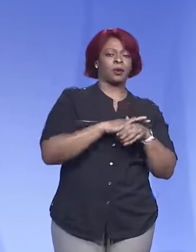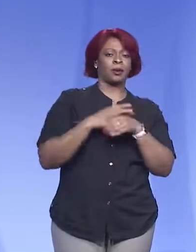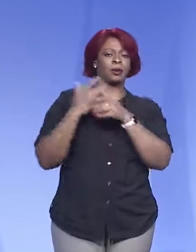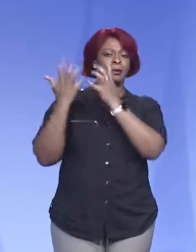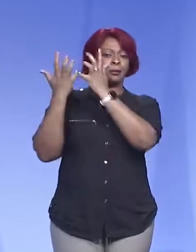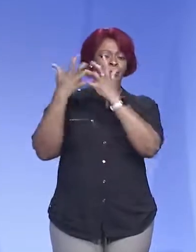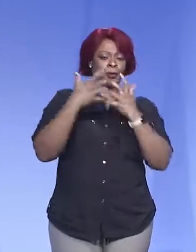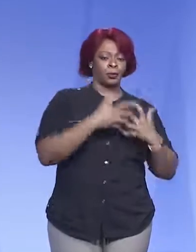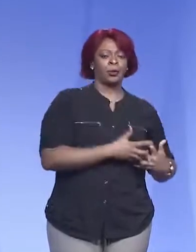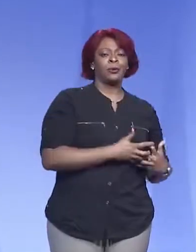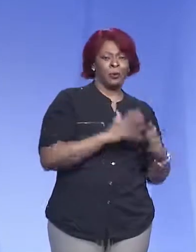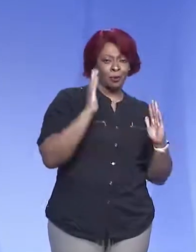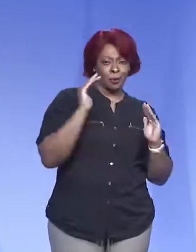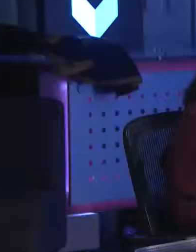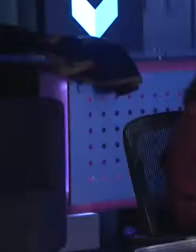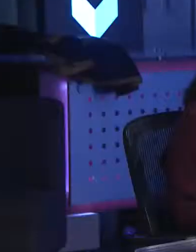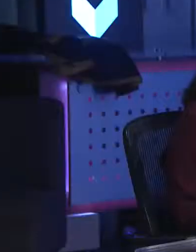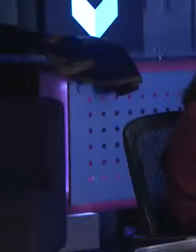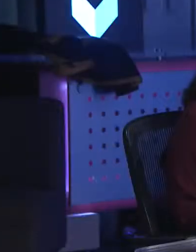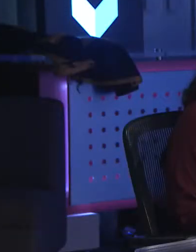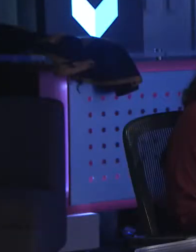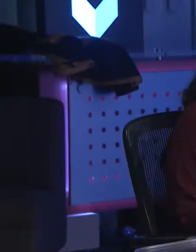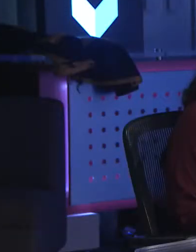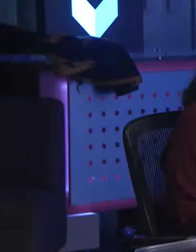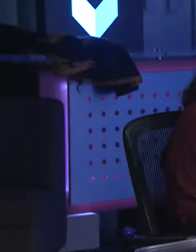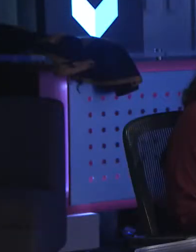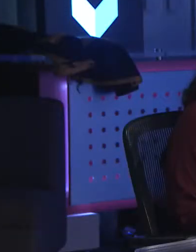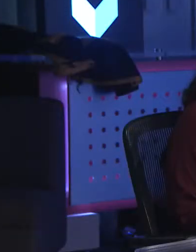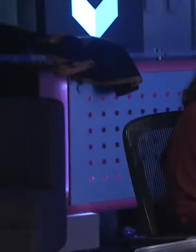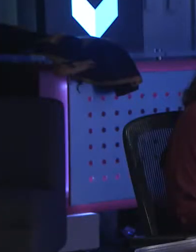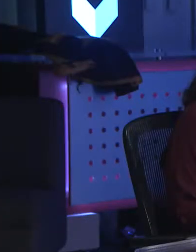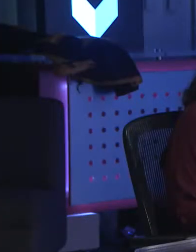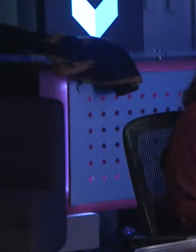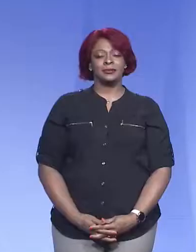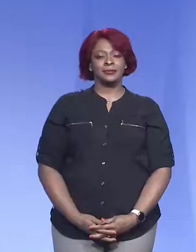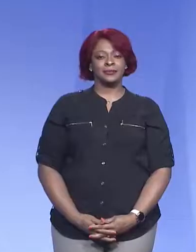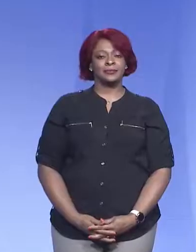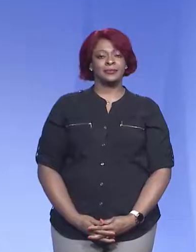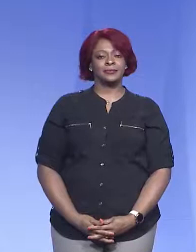always a hope. Siobhan Riley, Fox 13.